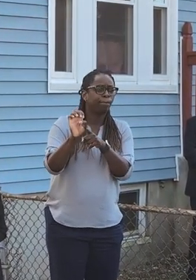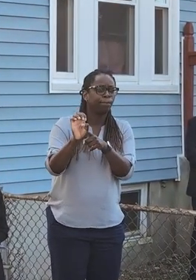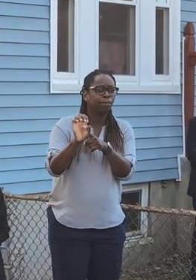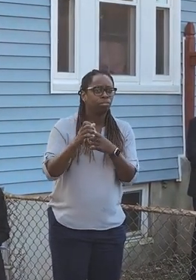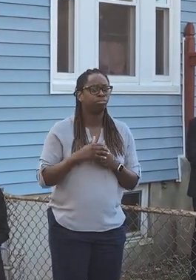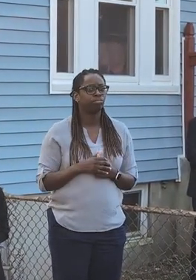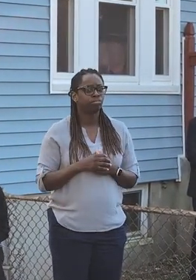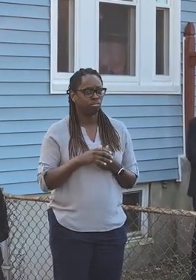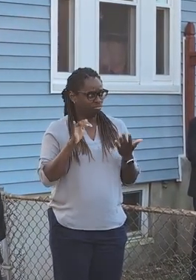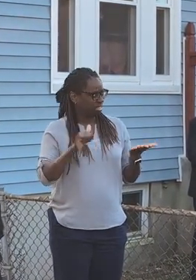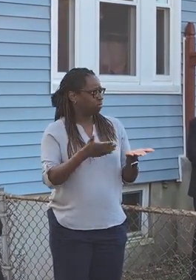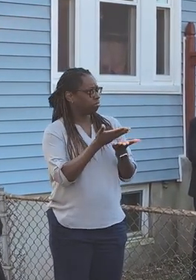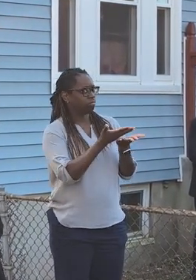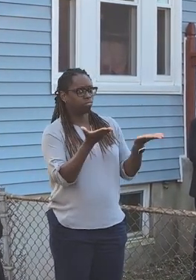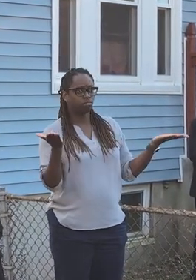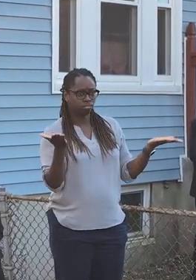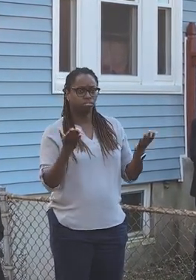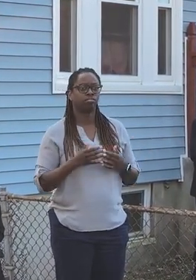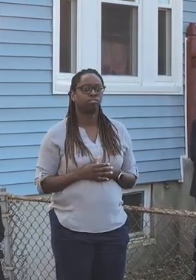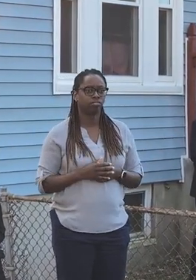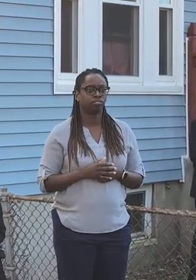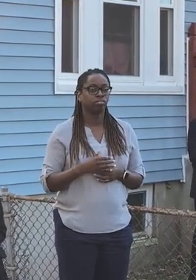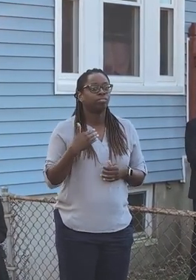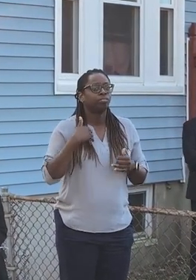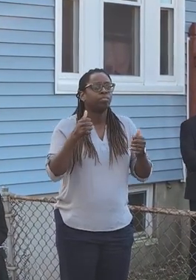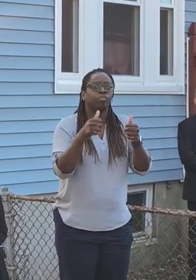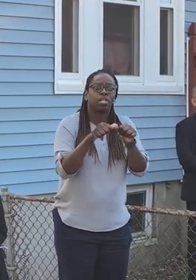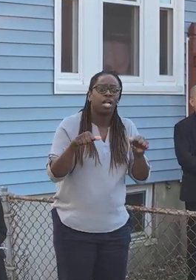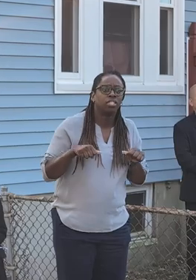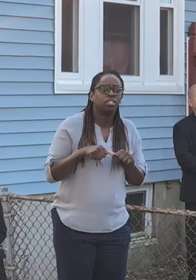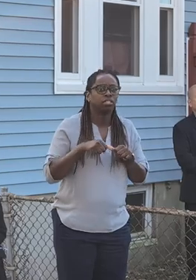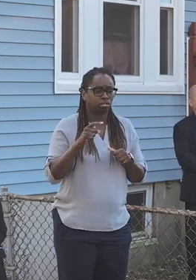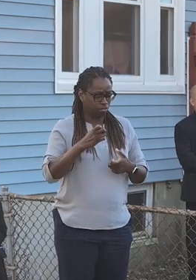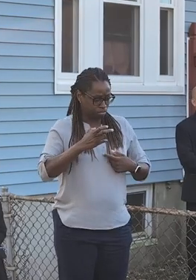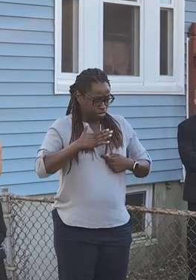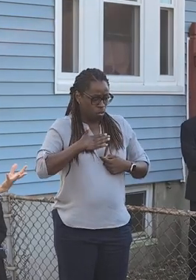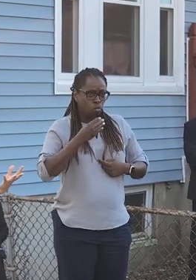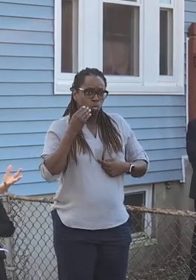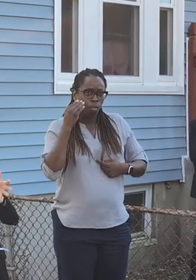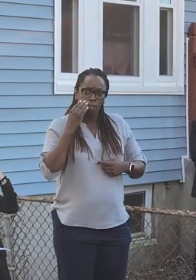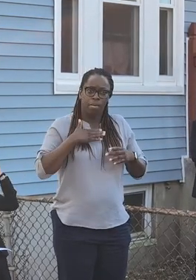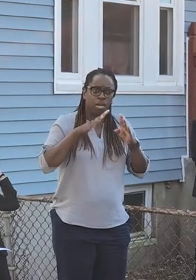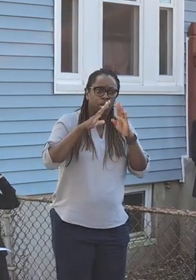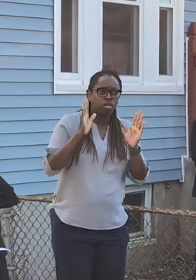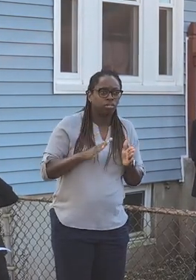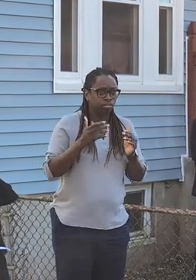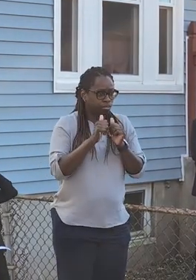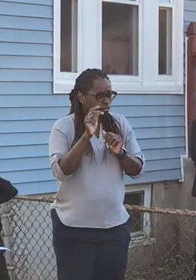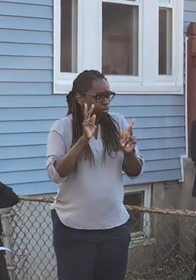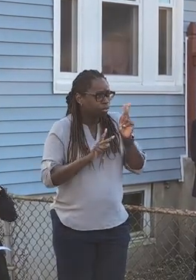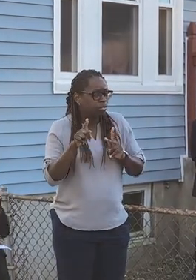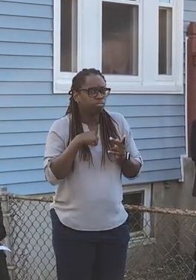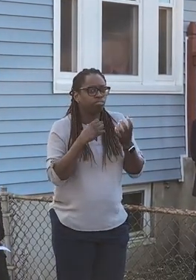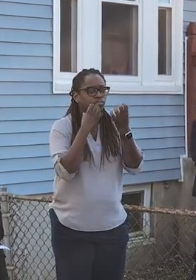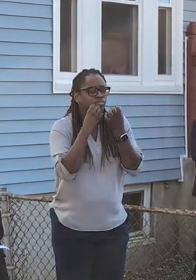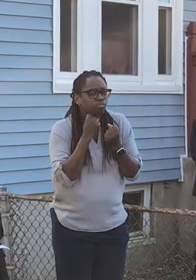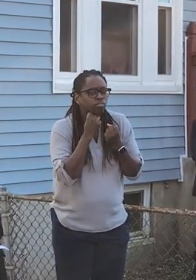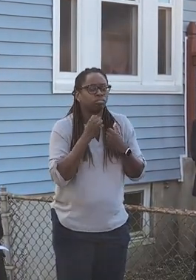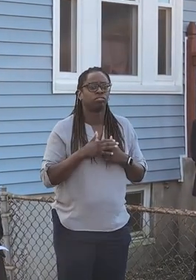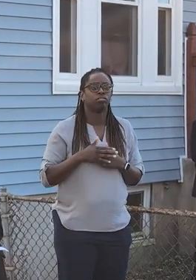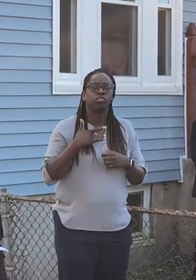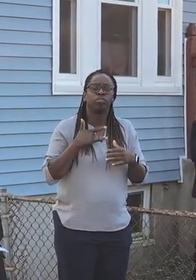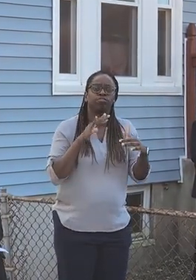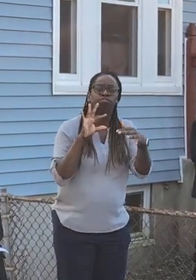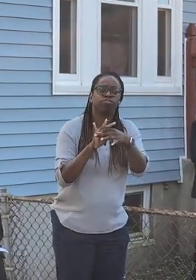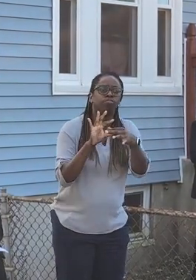own, where you are with the people that you love, where you're with a community that you're connected to,